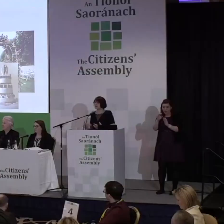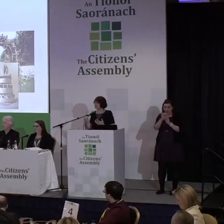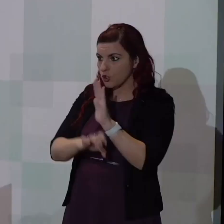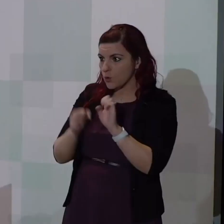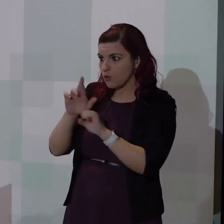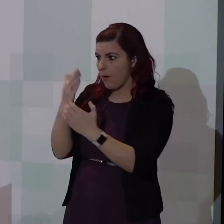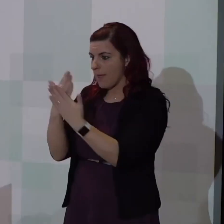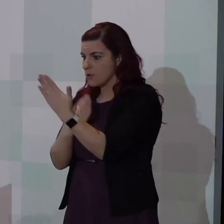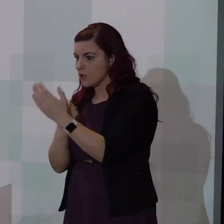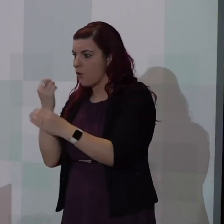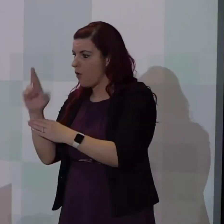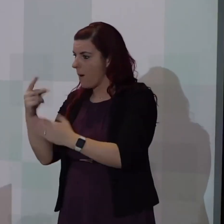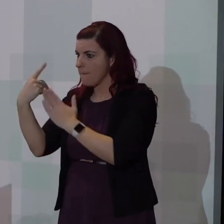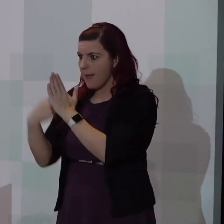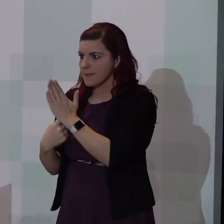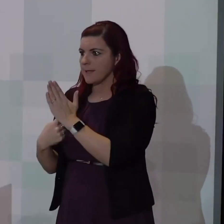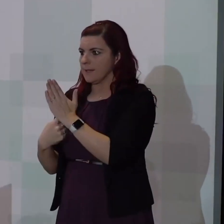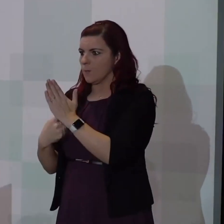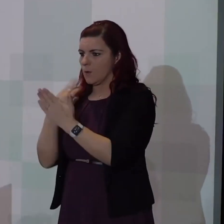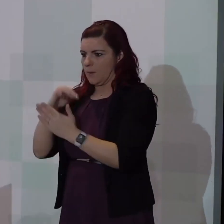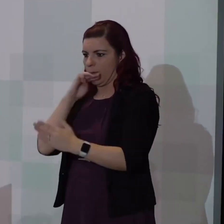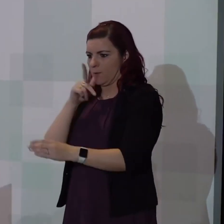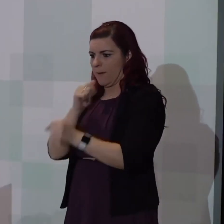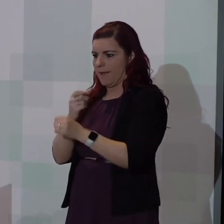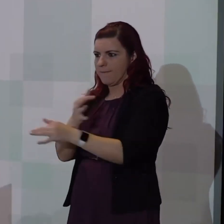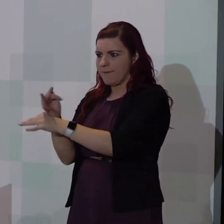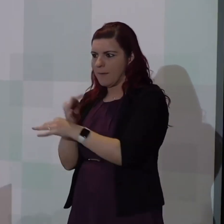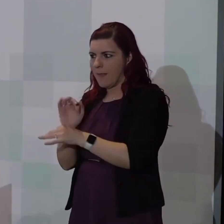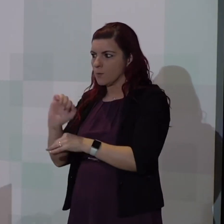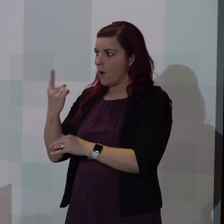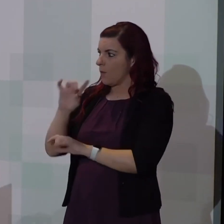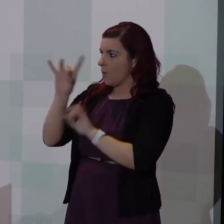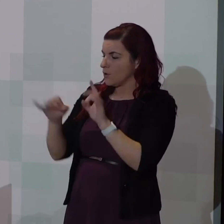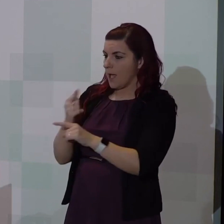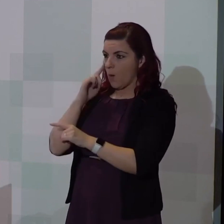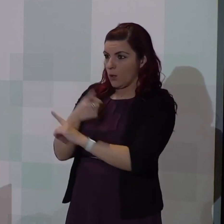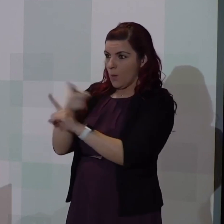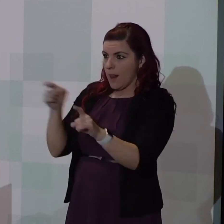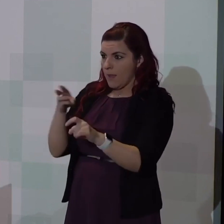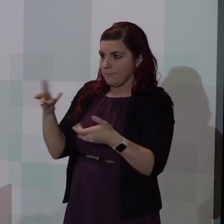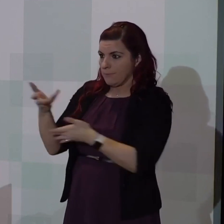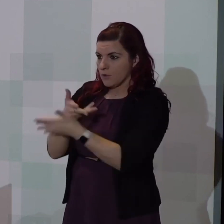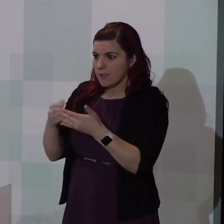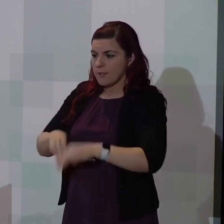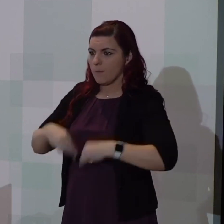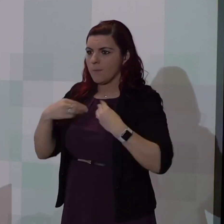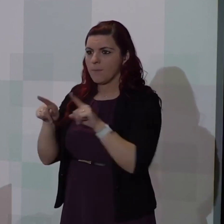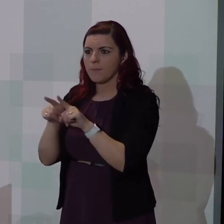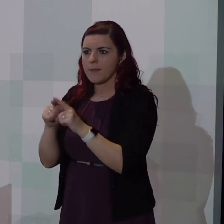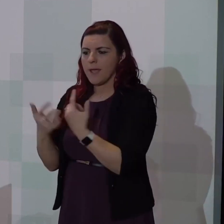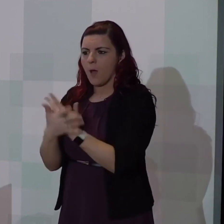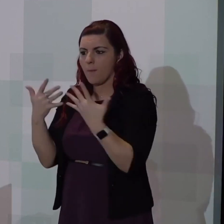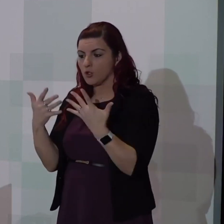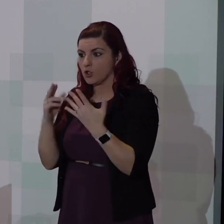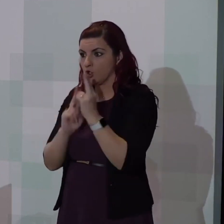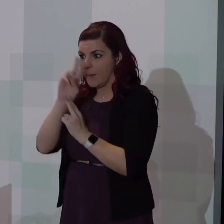in legislation or policy measures. And I guess one of the questions that you'll be reflecting on this morning is how much of this should